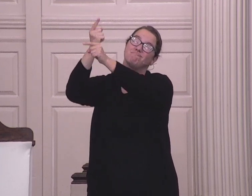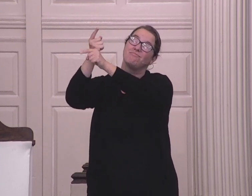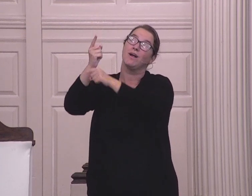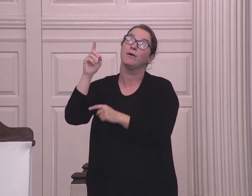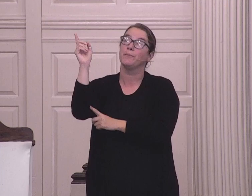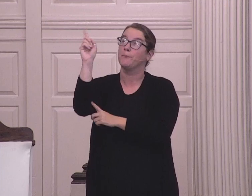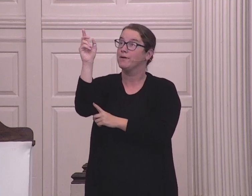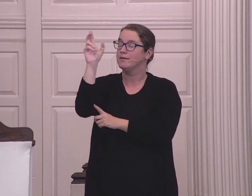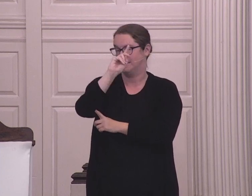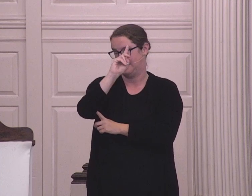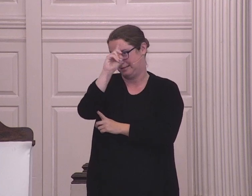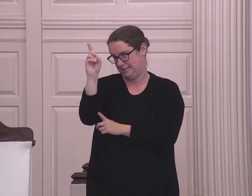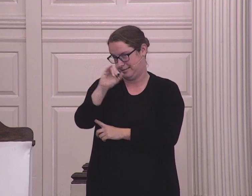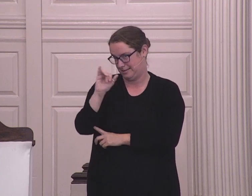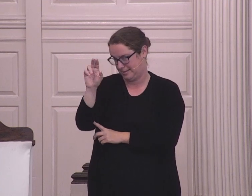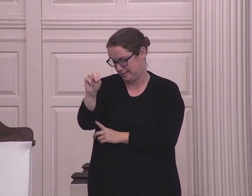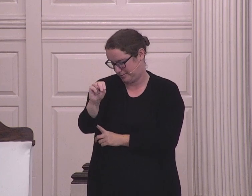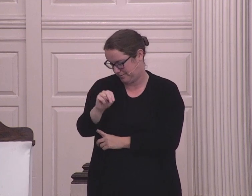God.